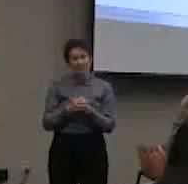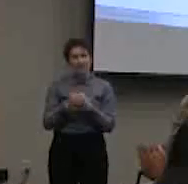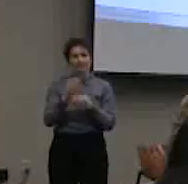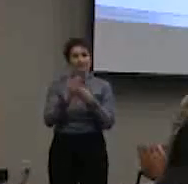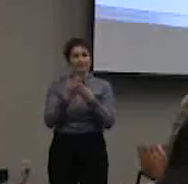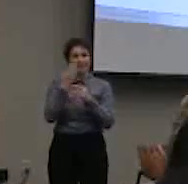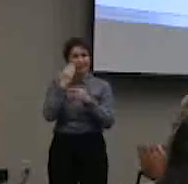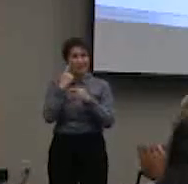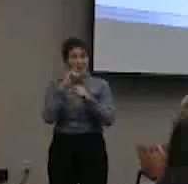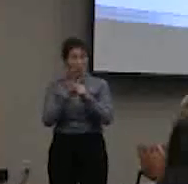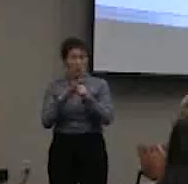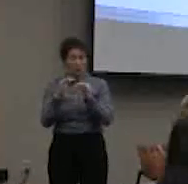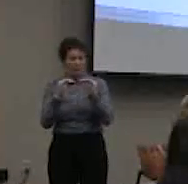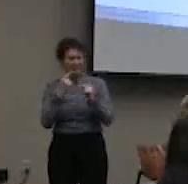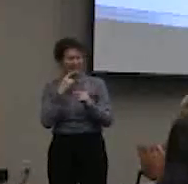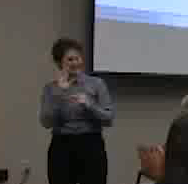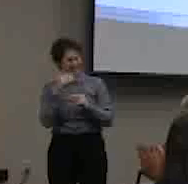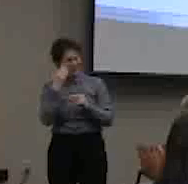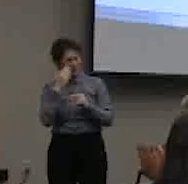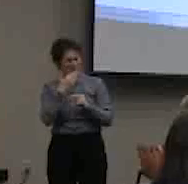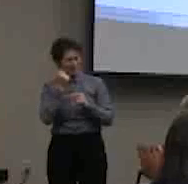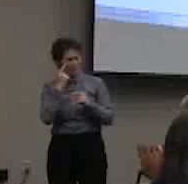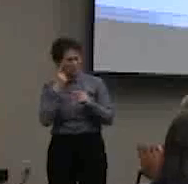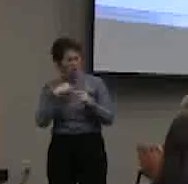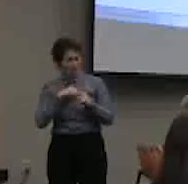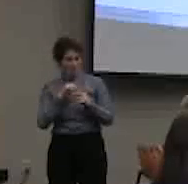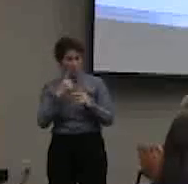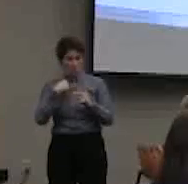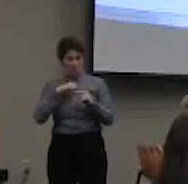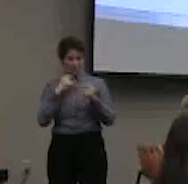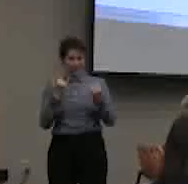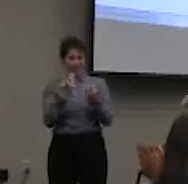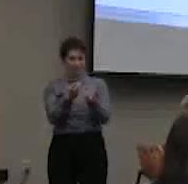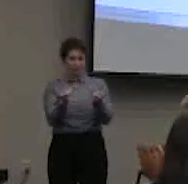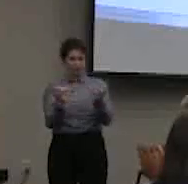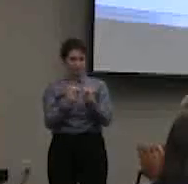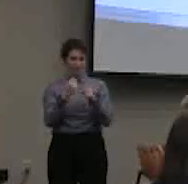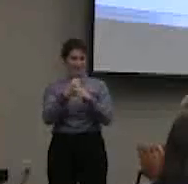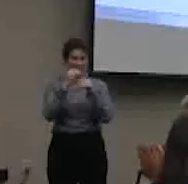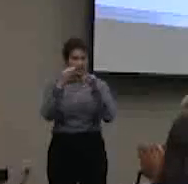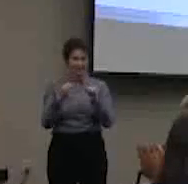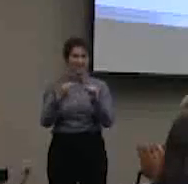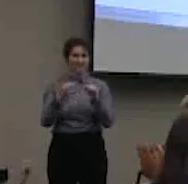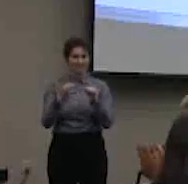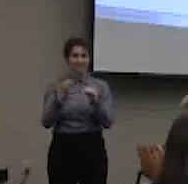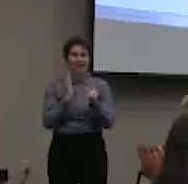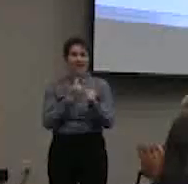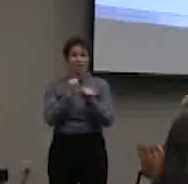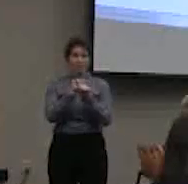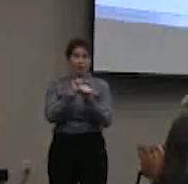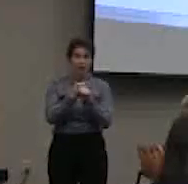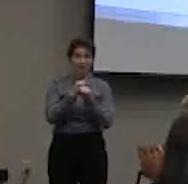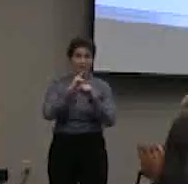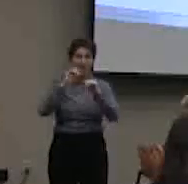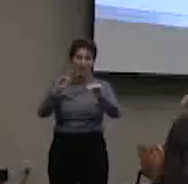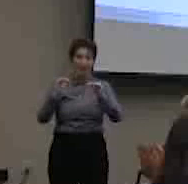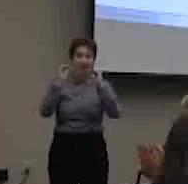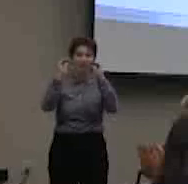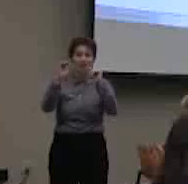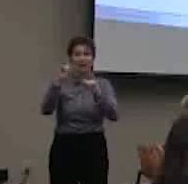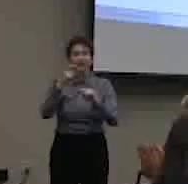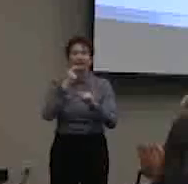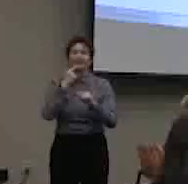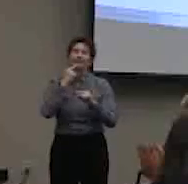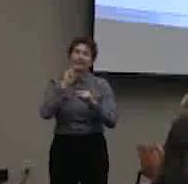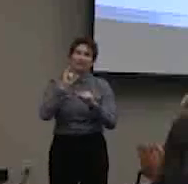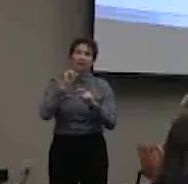say, we know what's best for us. We collectively are sitting around the table making these decisions. It's our job at a higher level to say, let's just make sure that what you